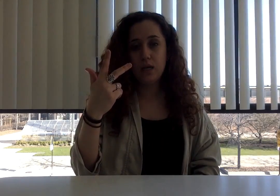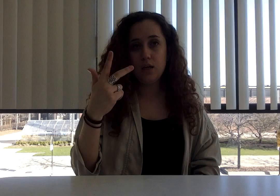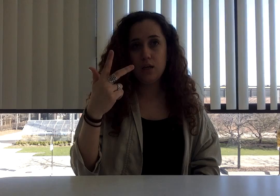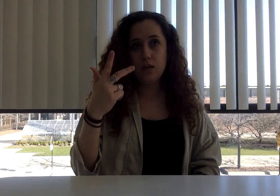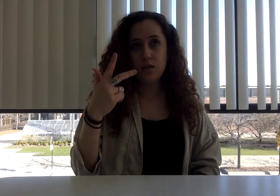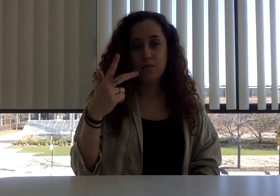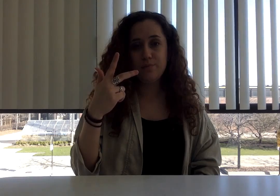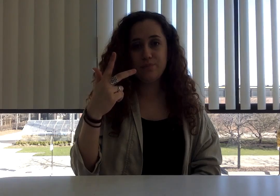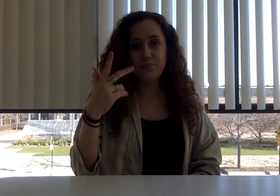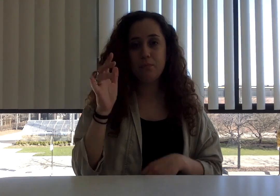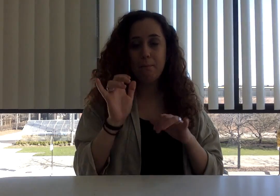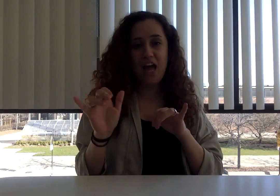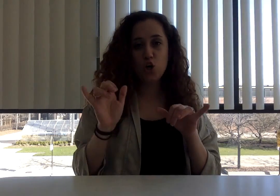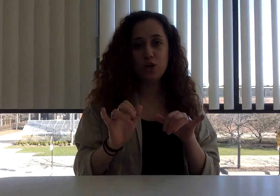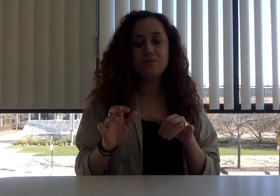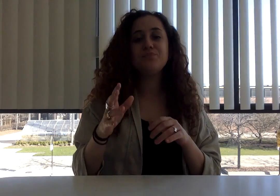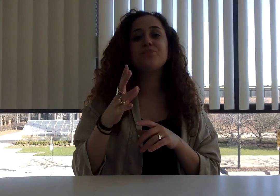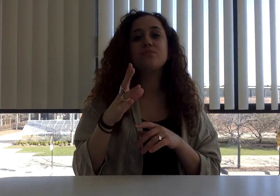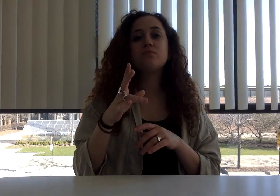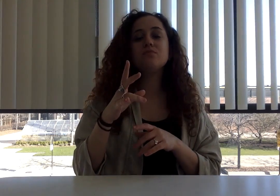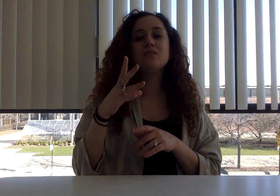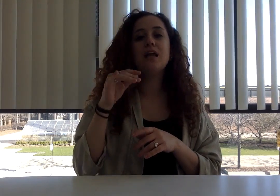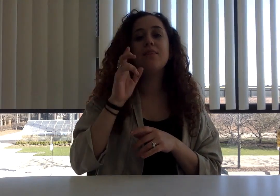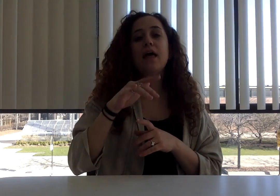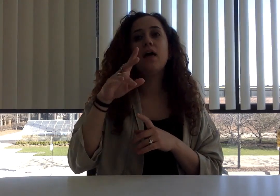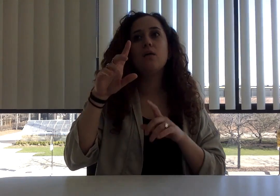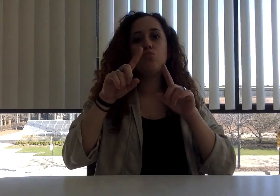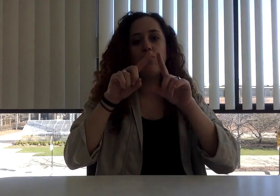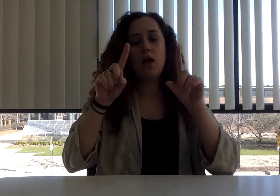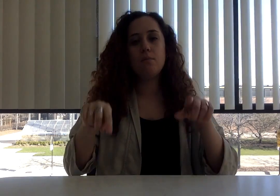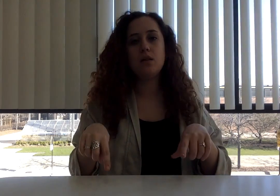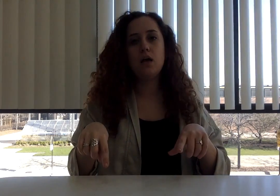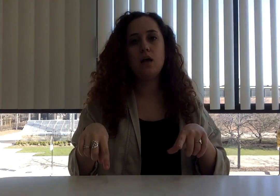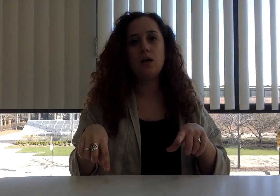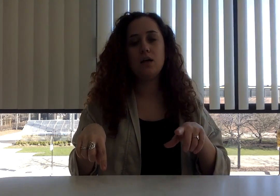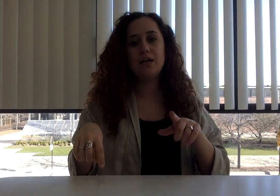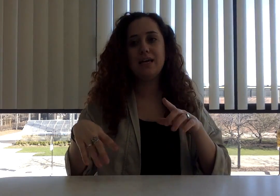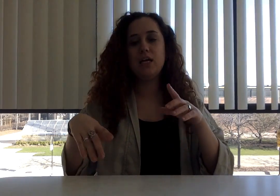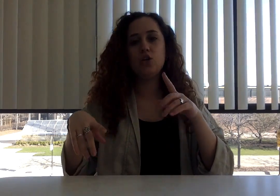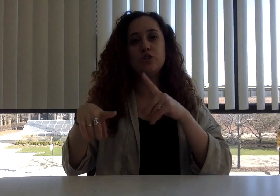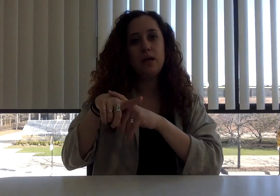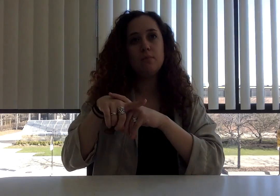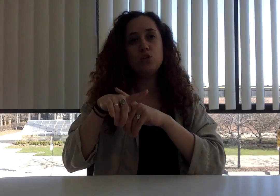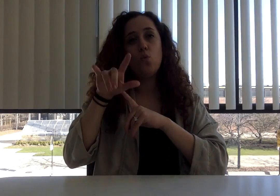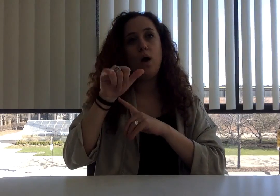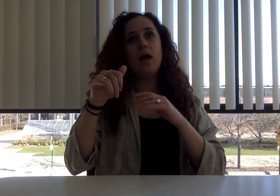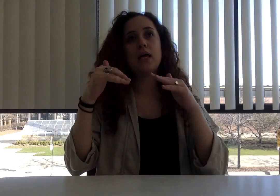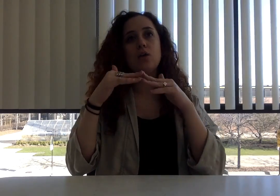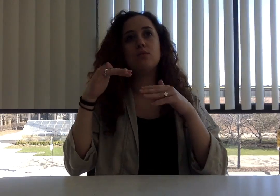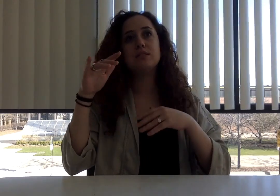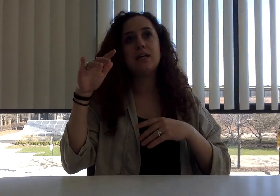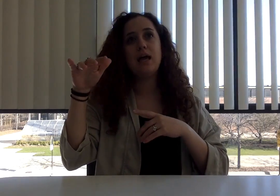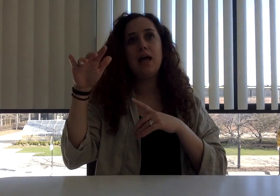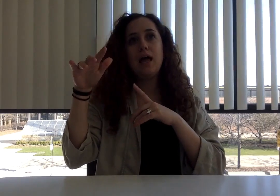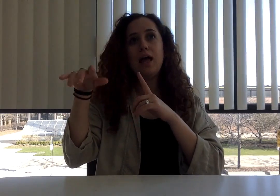And that parabola intersects y equals x plus 2. Doesn't get much easier than that for the linear